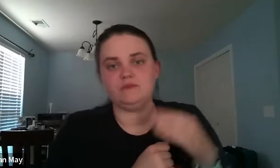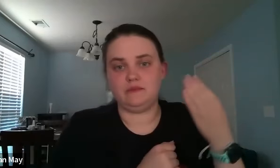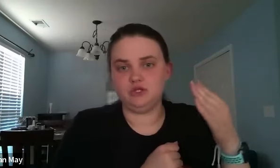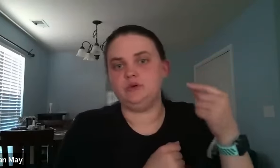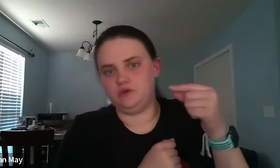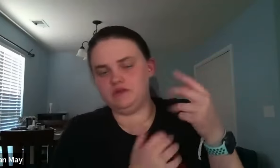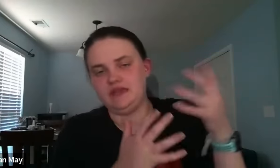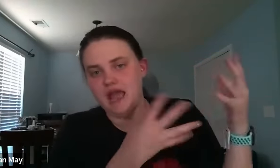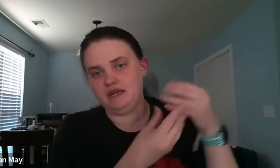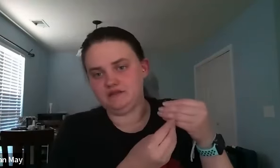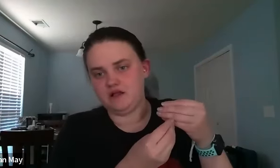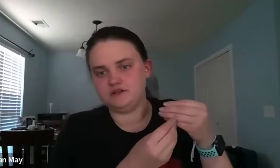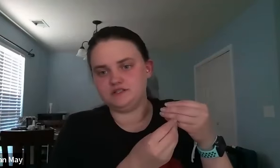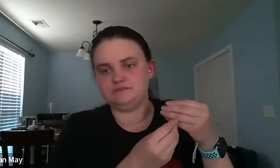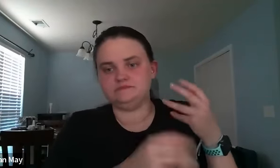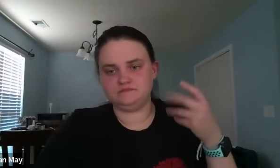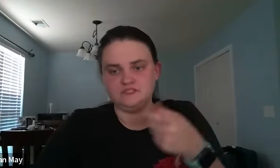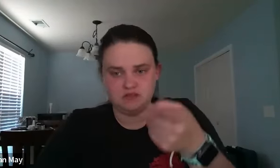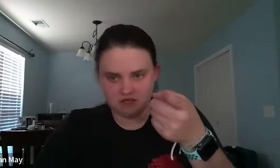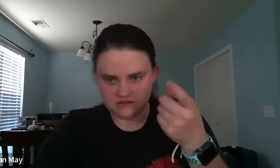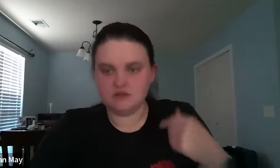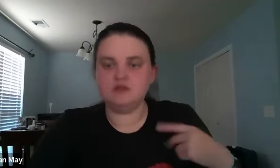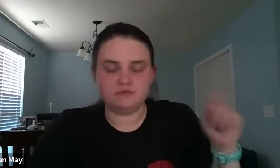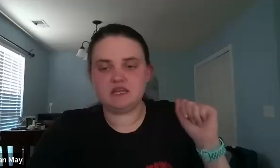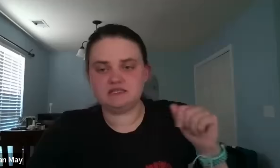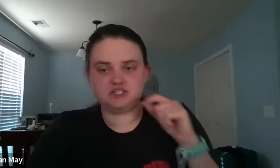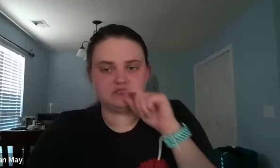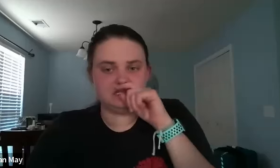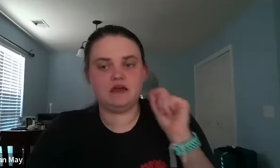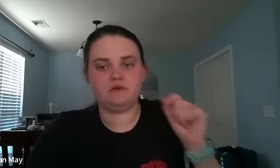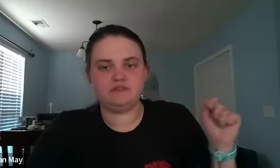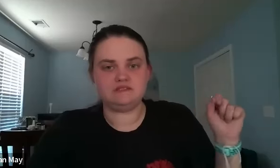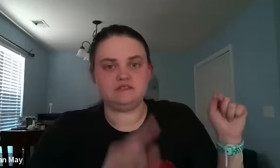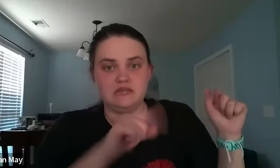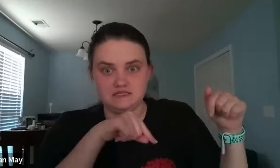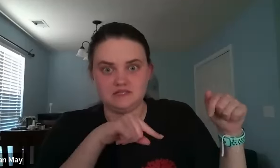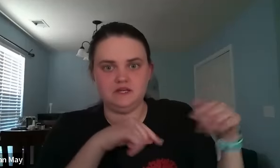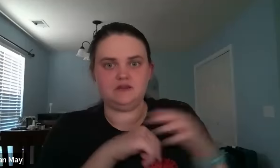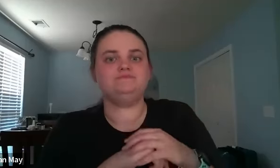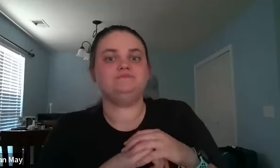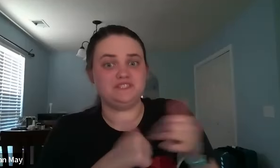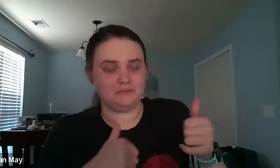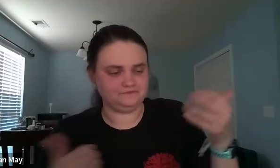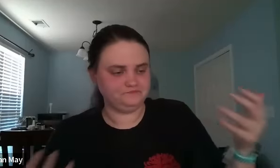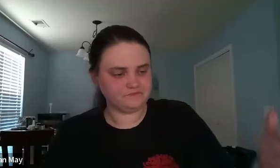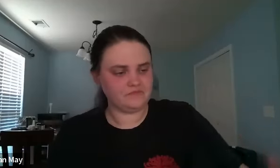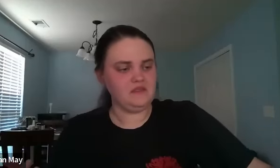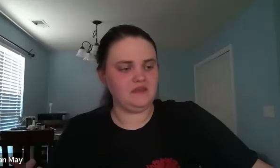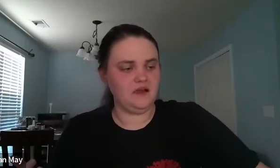like blue and green, like adding the colors. So yes, so Ms. Kay says she'll send it out with this tonight's class video. So